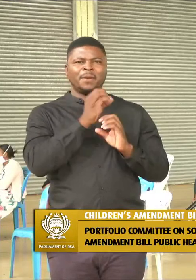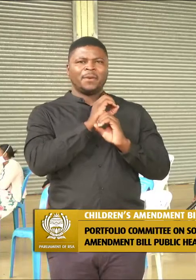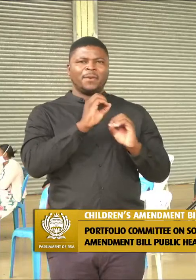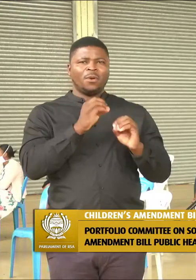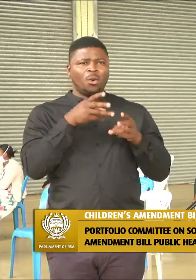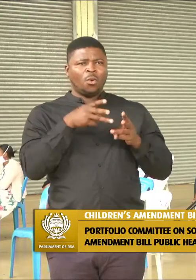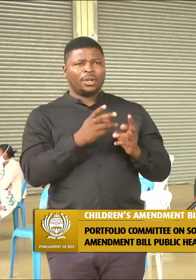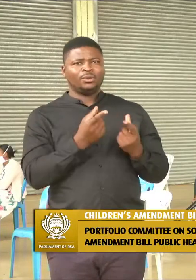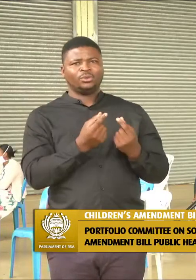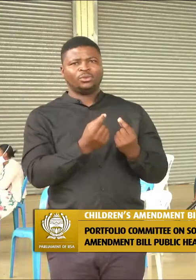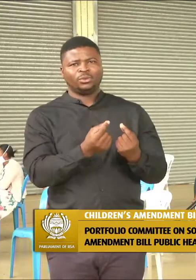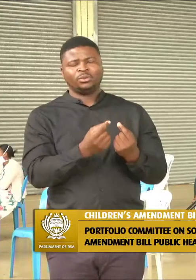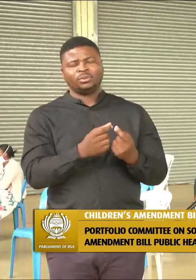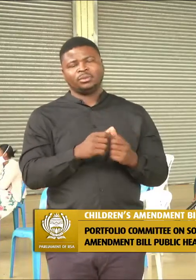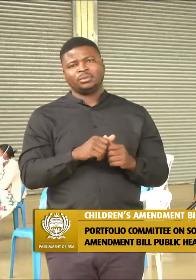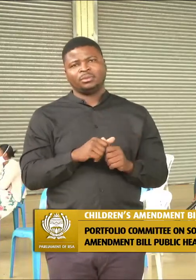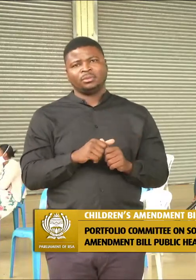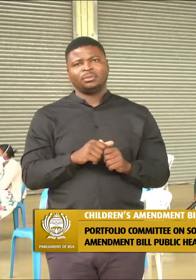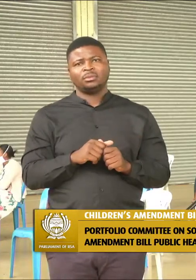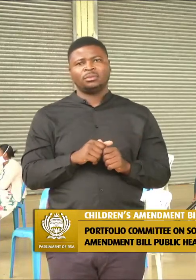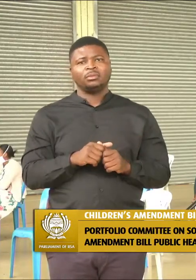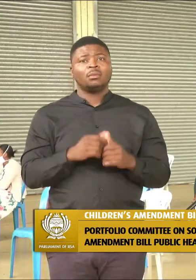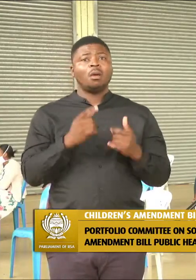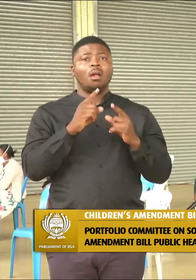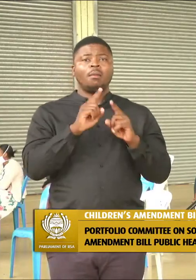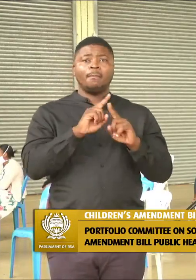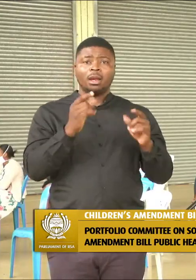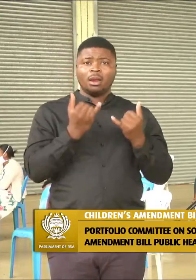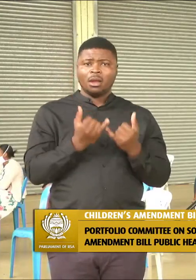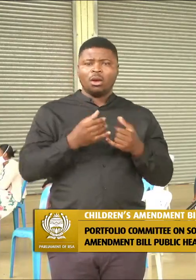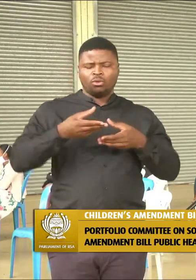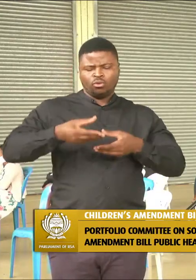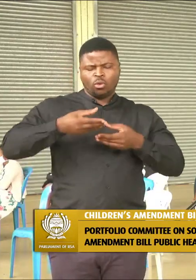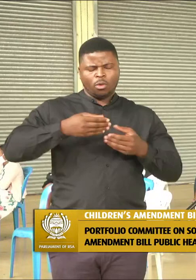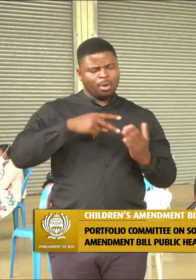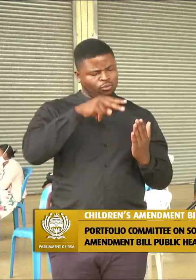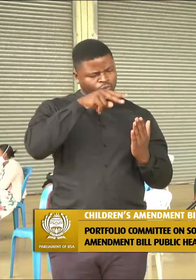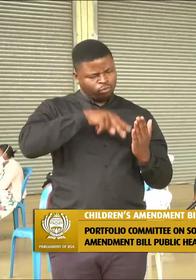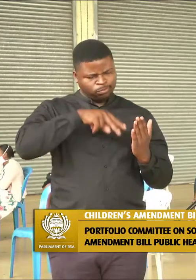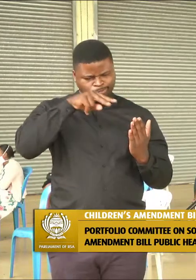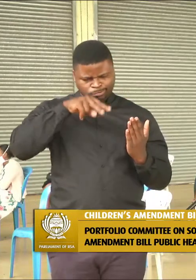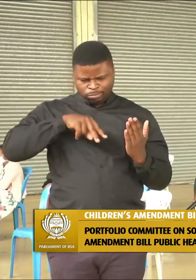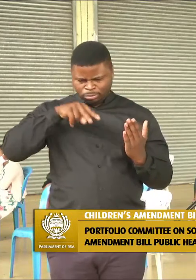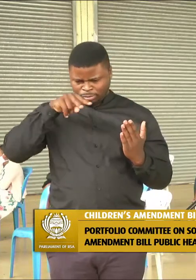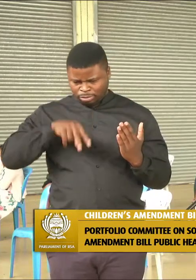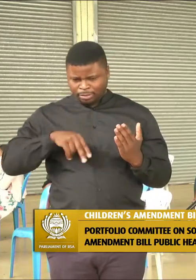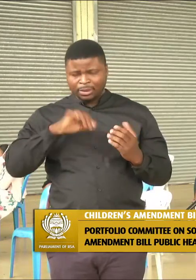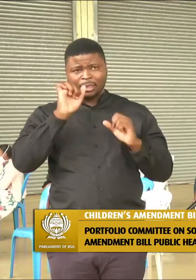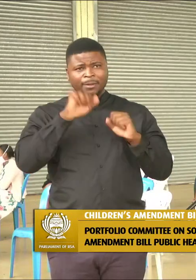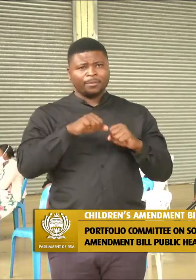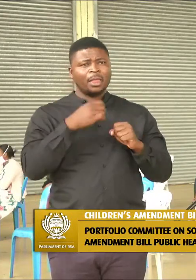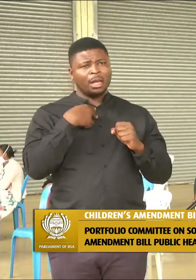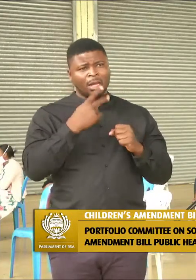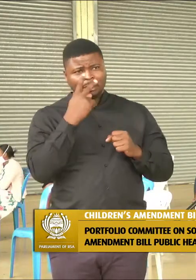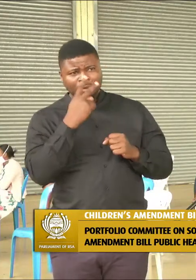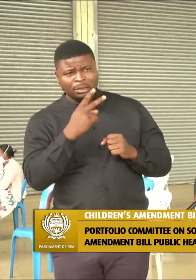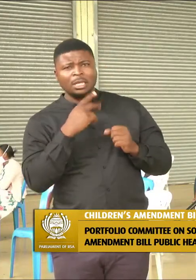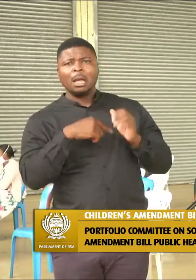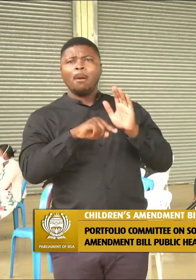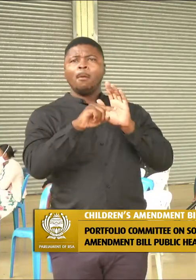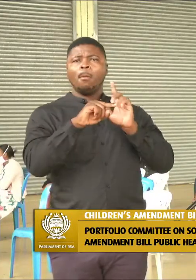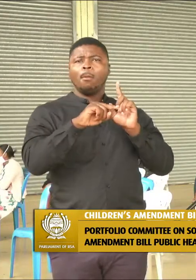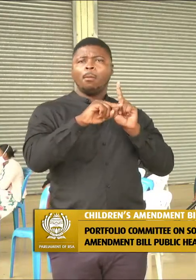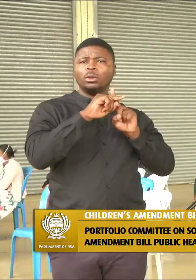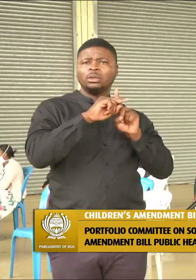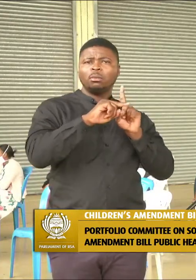So in reading through the document very quickly, I understand that some very positive moves have been made in the